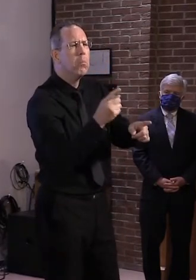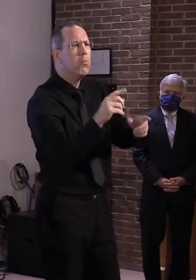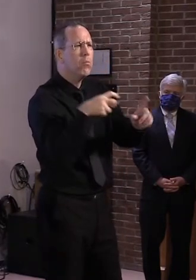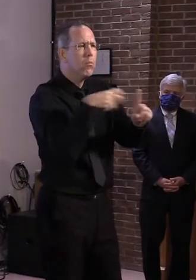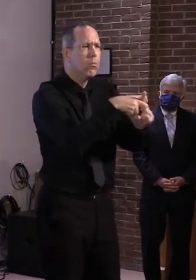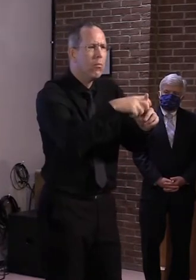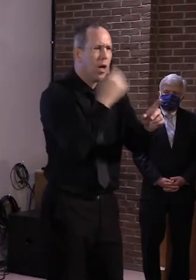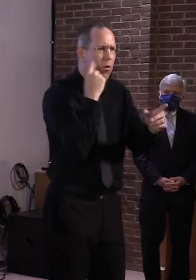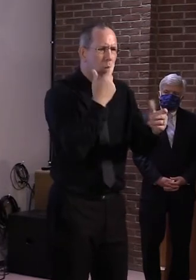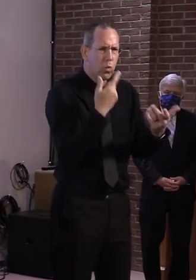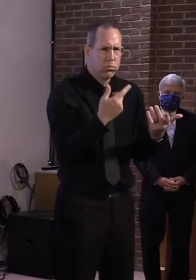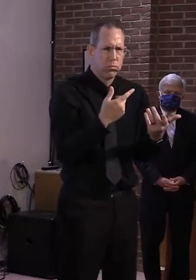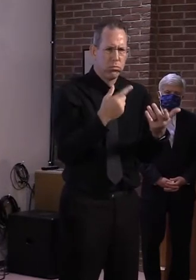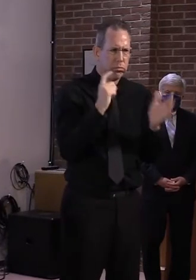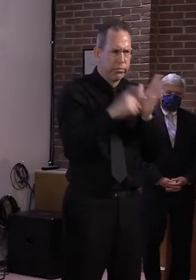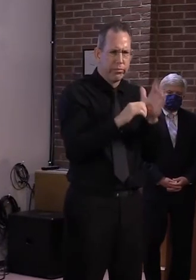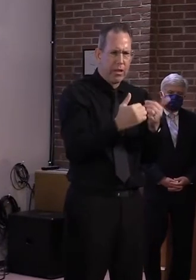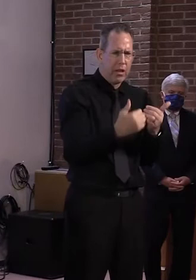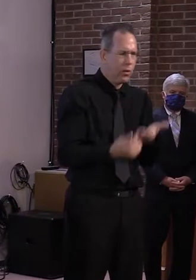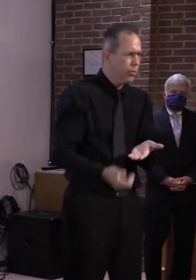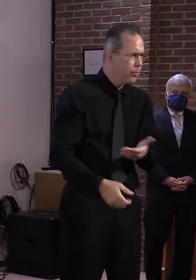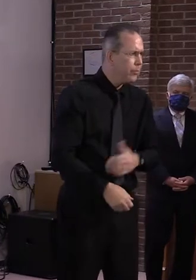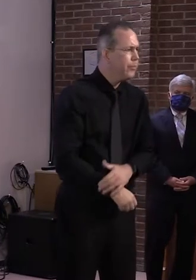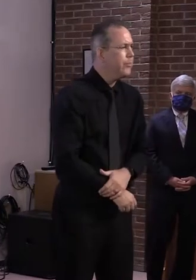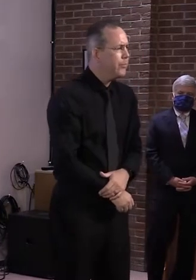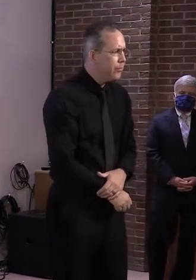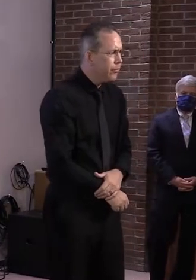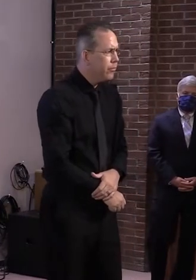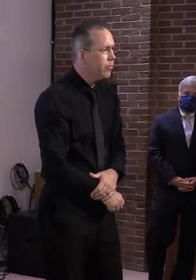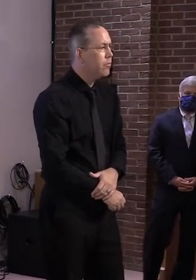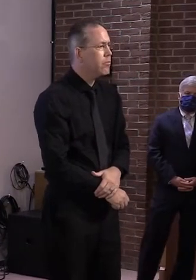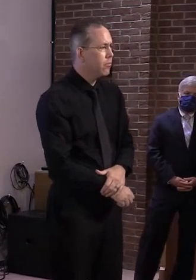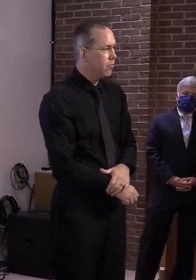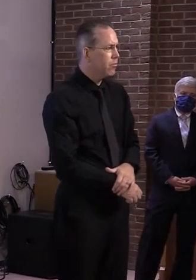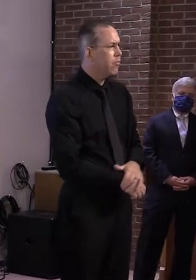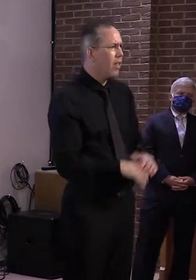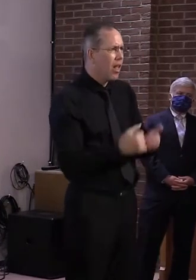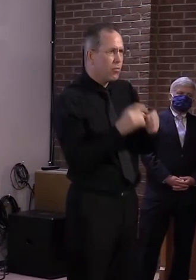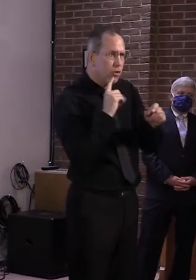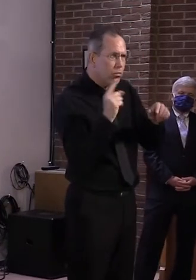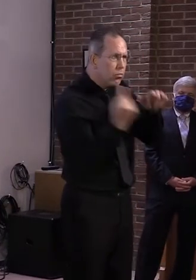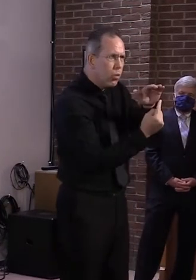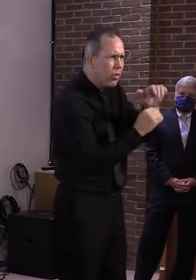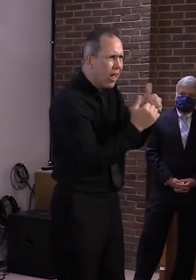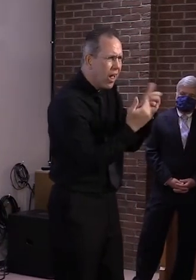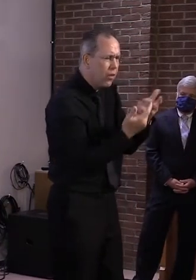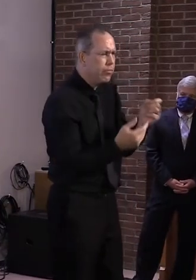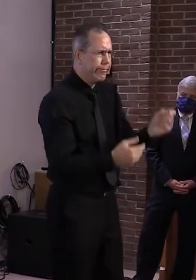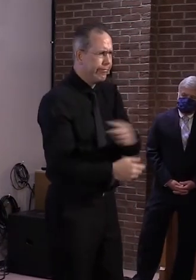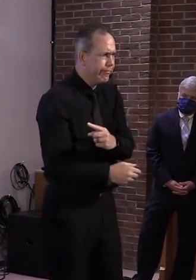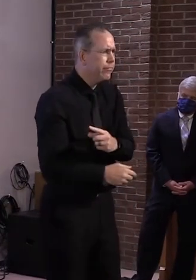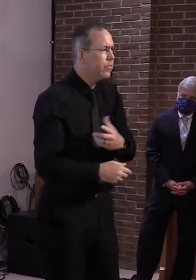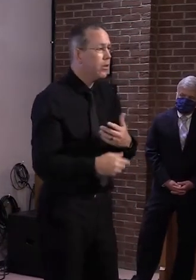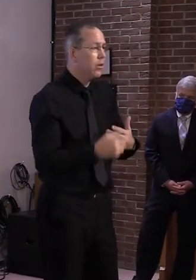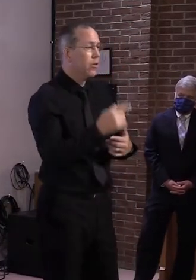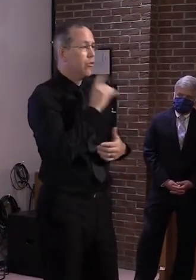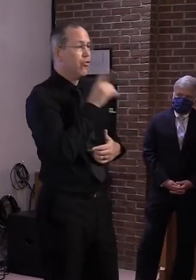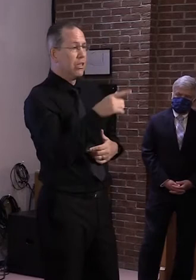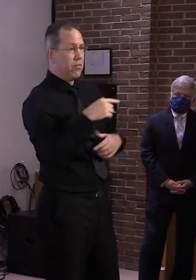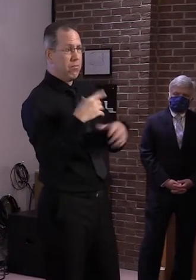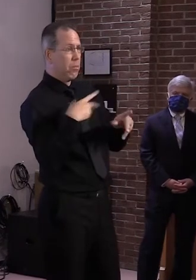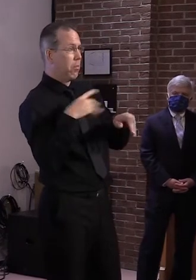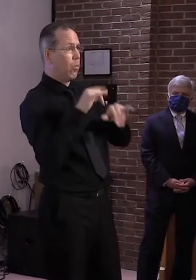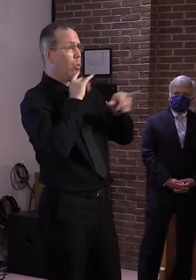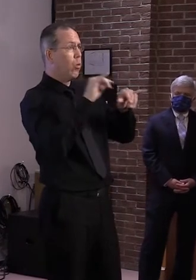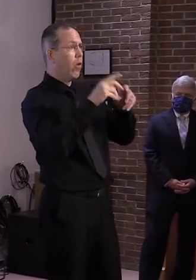place. The 14-day quarantine period has been there from the start. So, yes, we're concerned about those hotspots. In